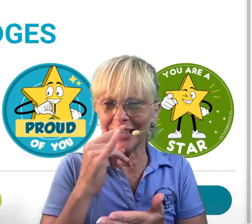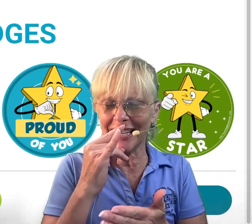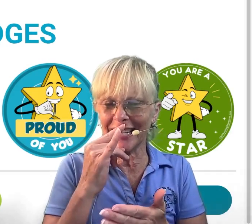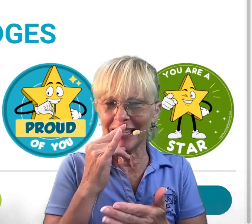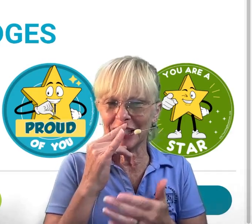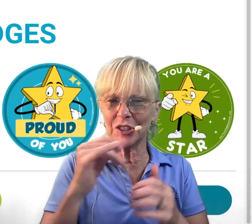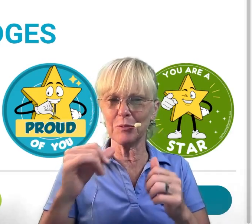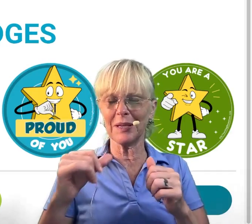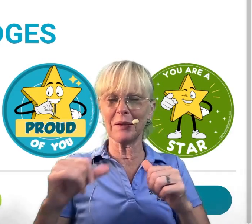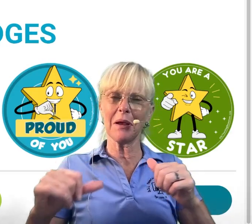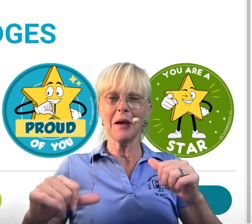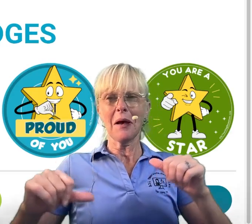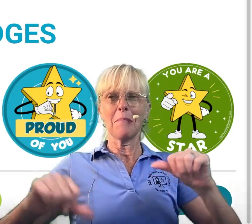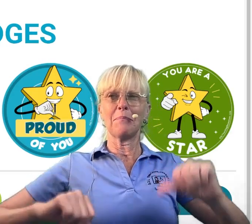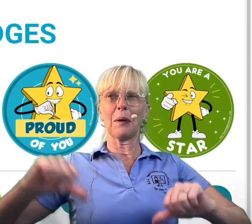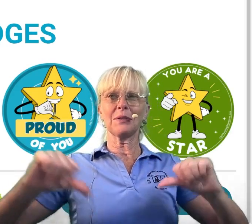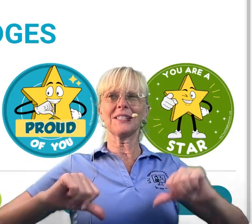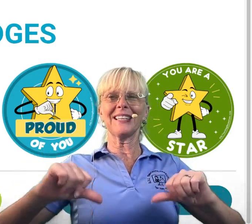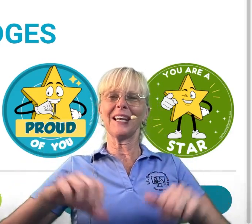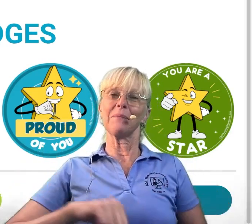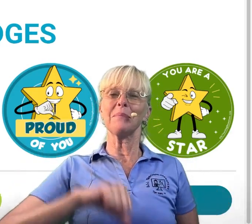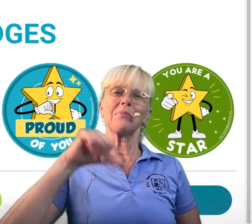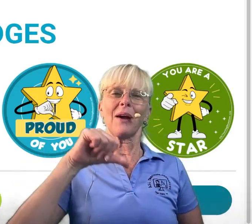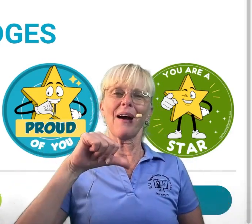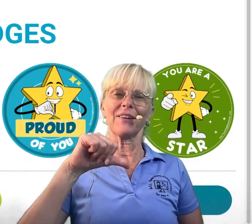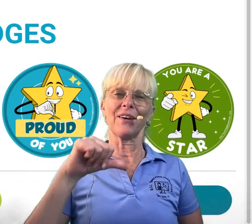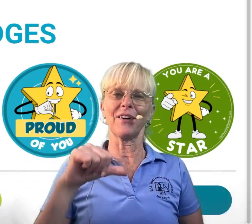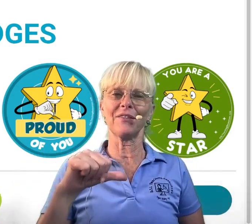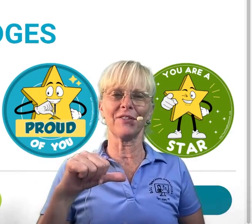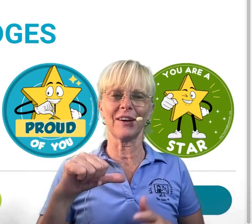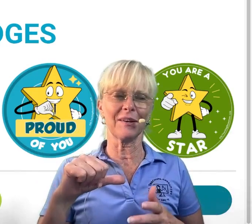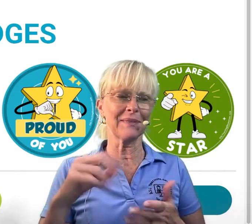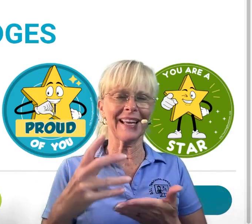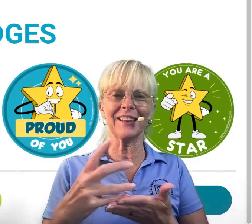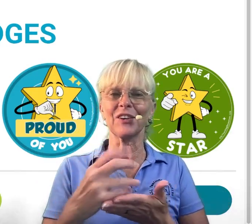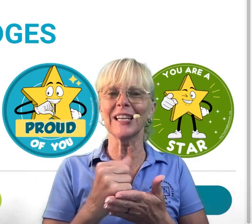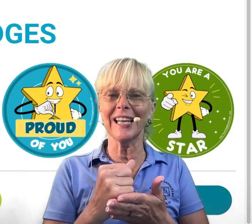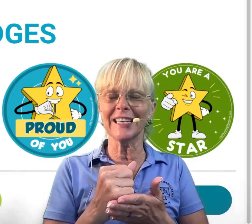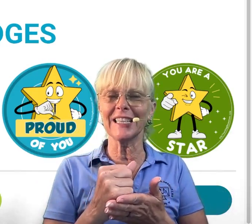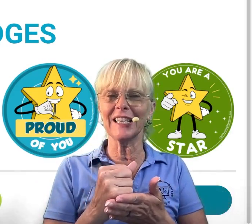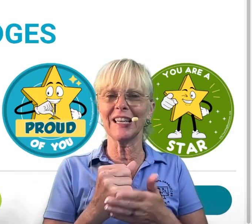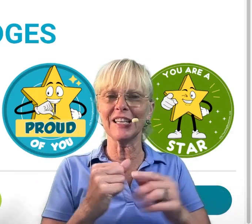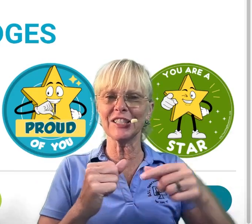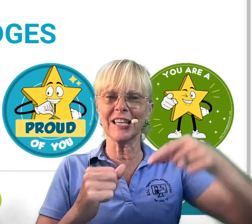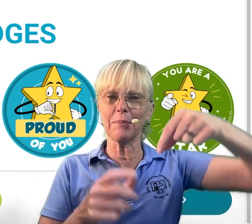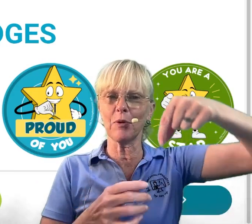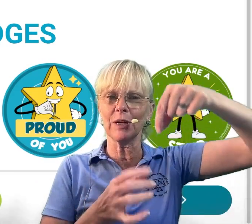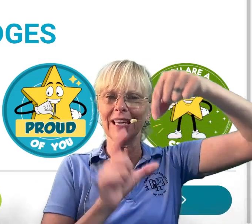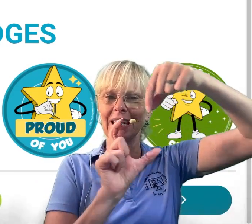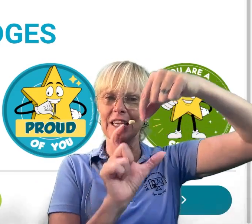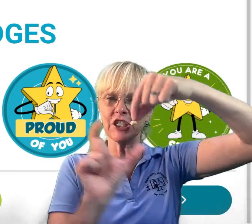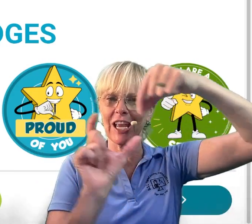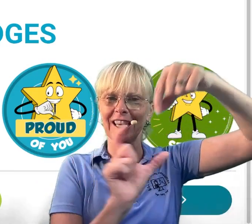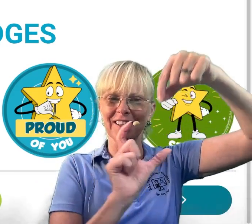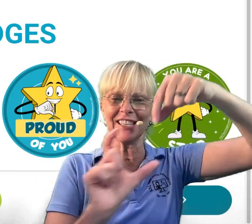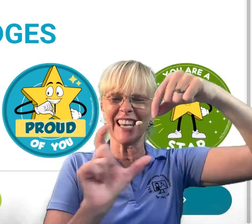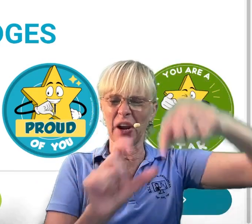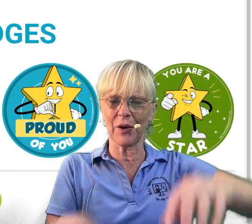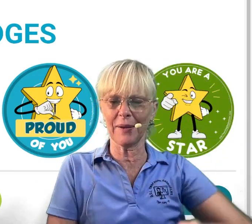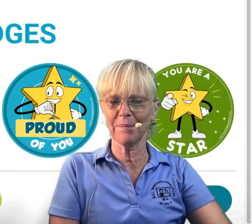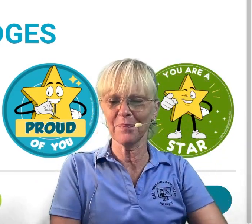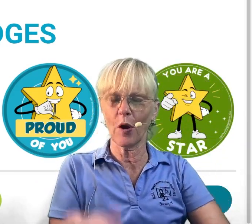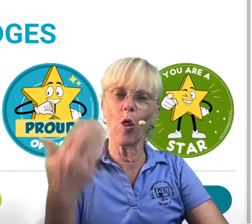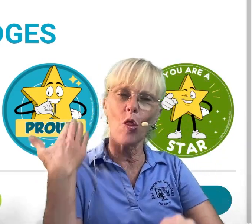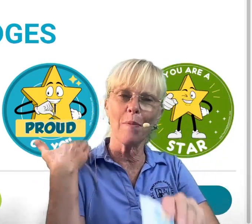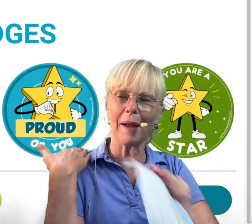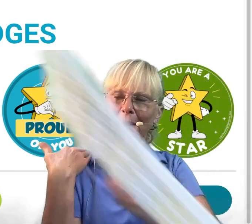things for the kids to be boasting and be proud of. Like they're collecting and they just keep on a keychain to